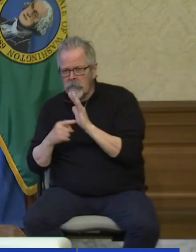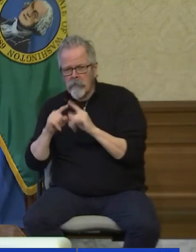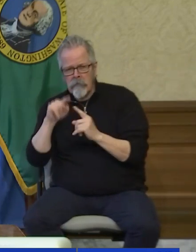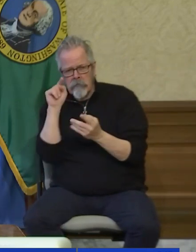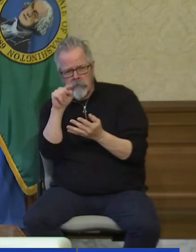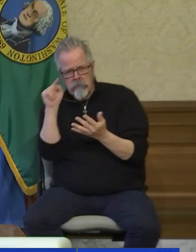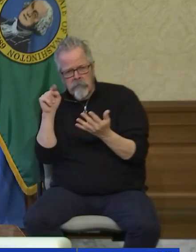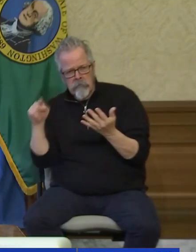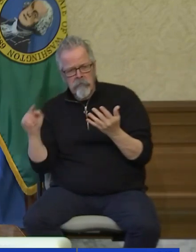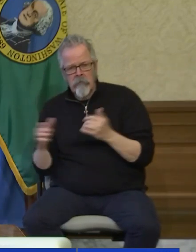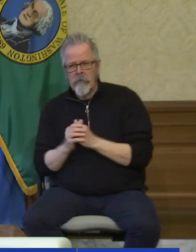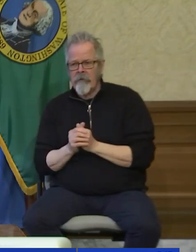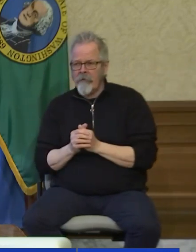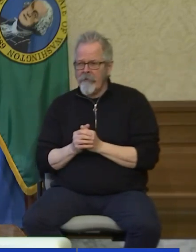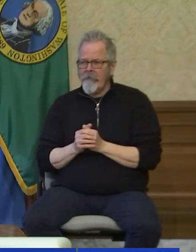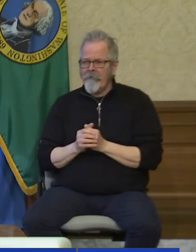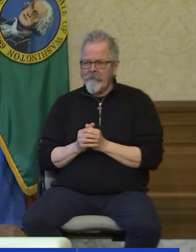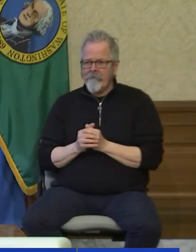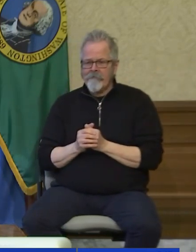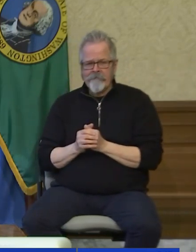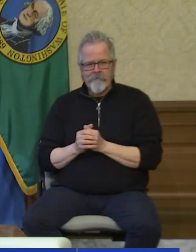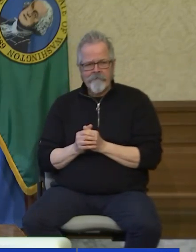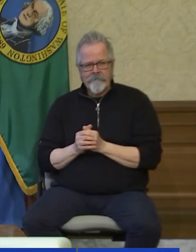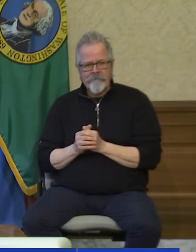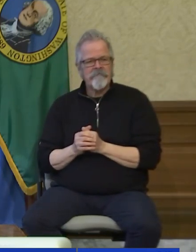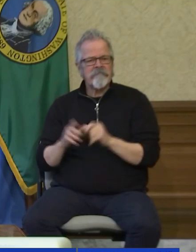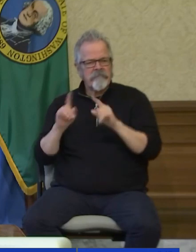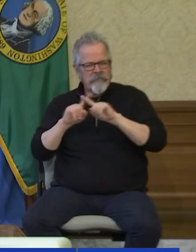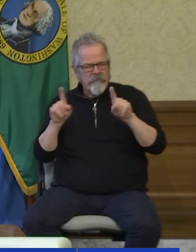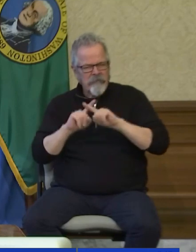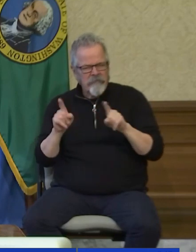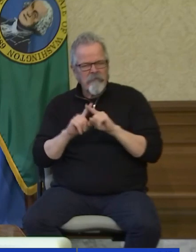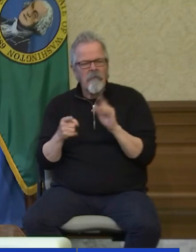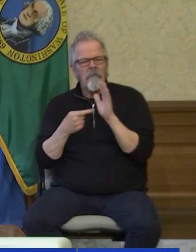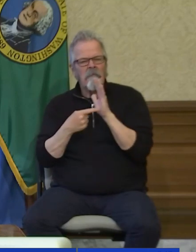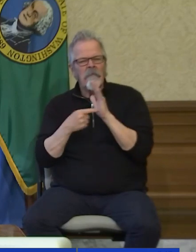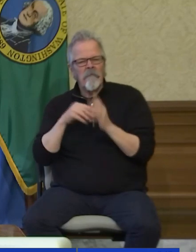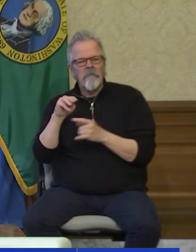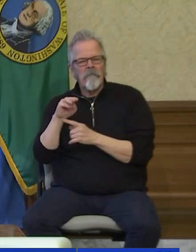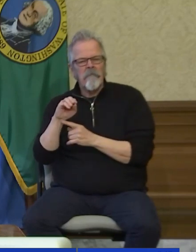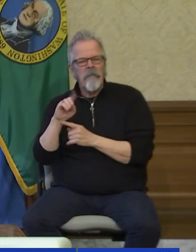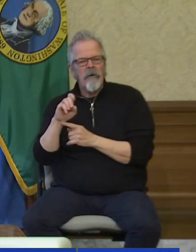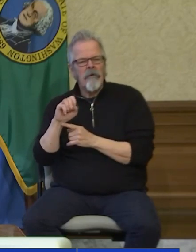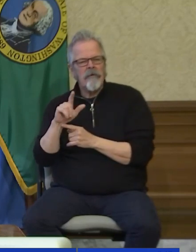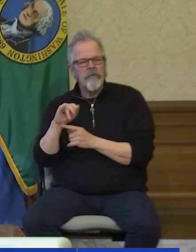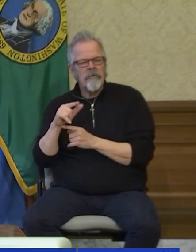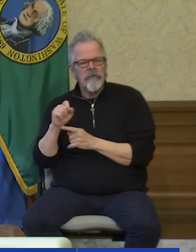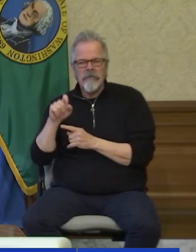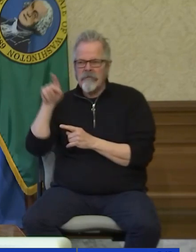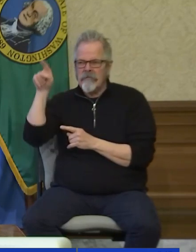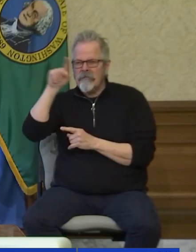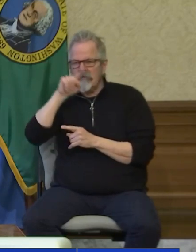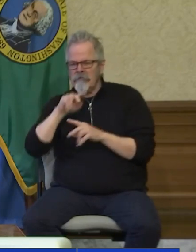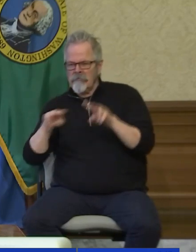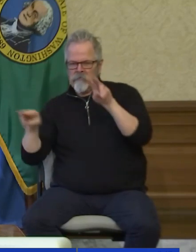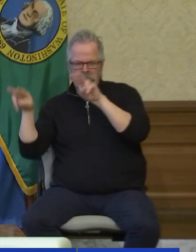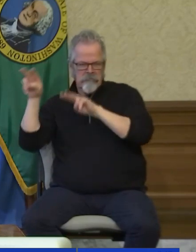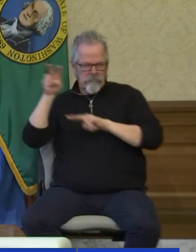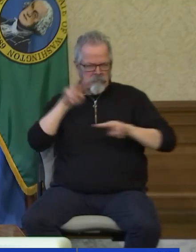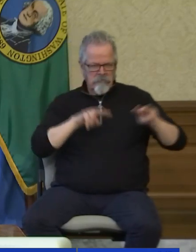Evaluation, one from MIT, a fellow named Yu-Yun Gu. We also look at the physical distancing trends in the